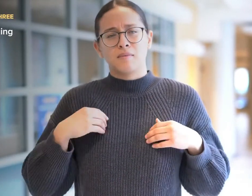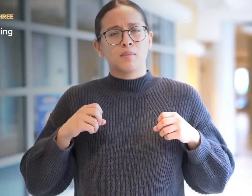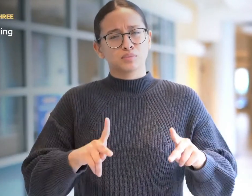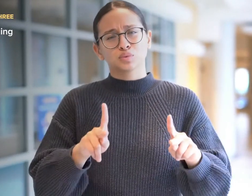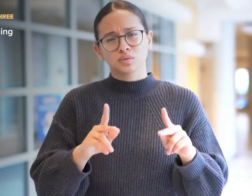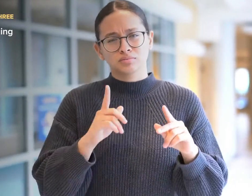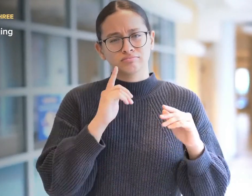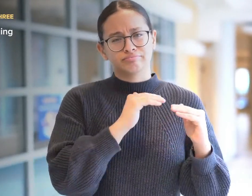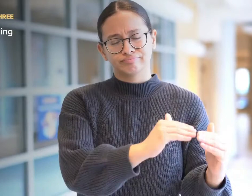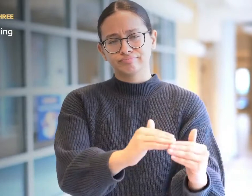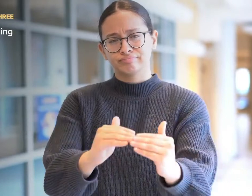equitable opportunities,